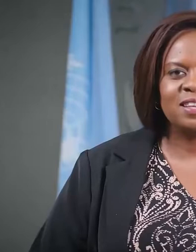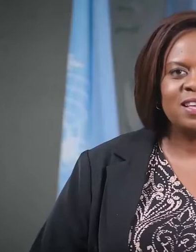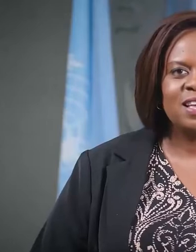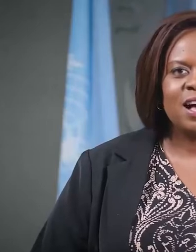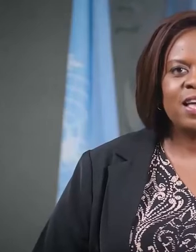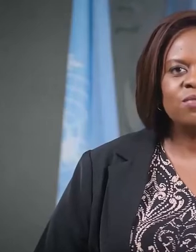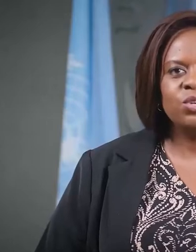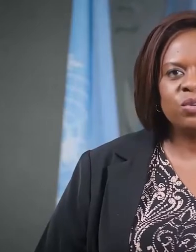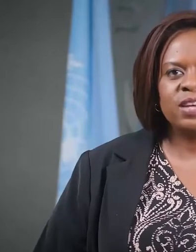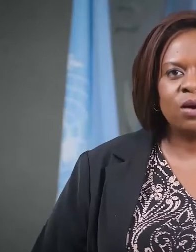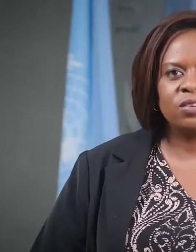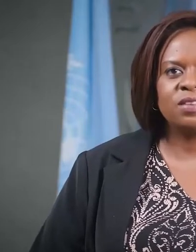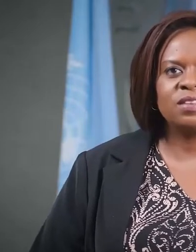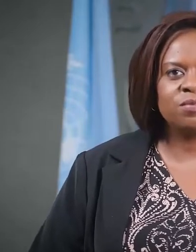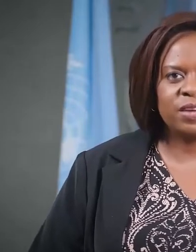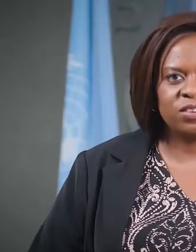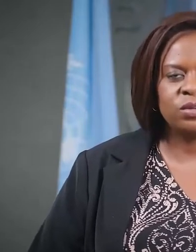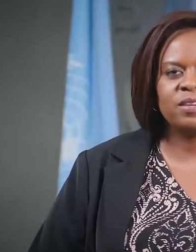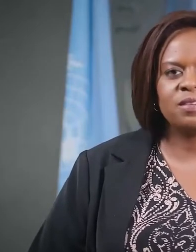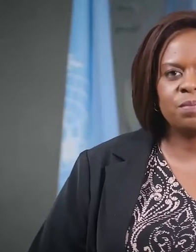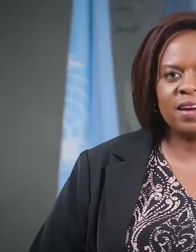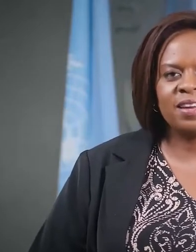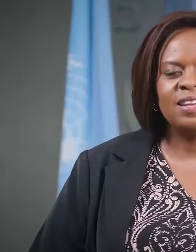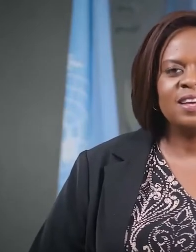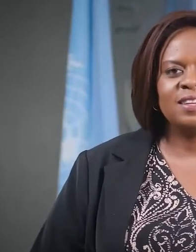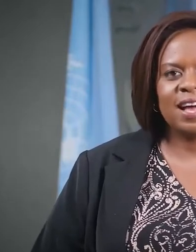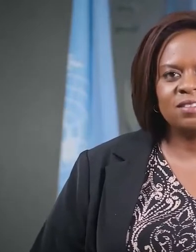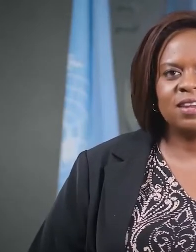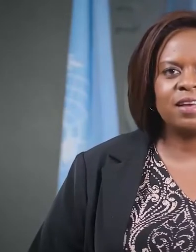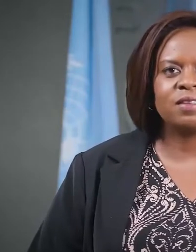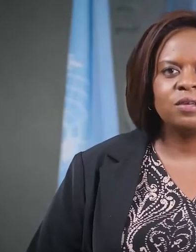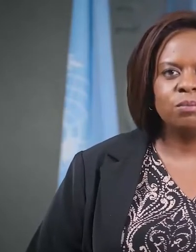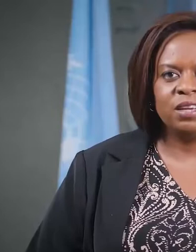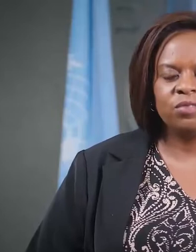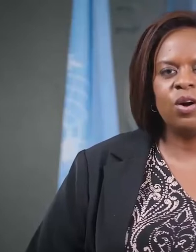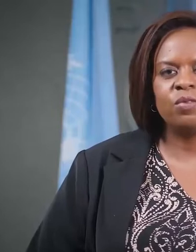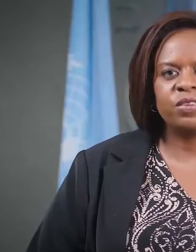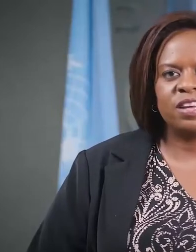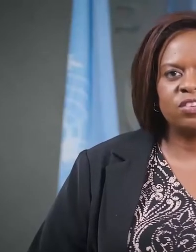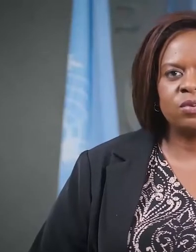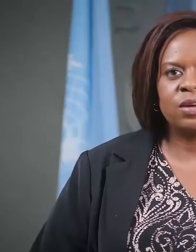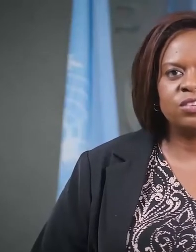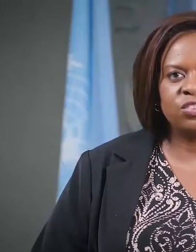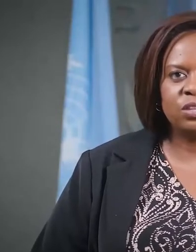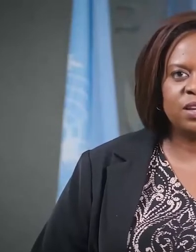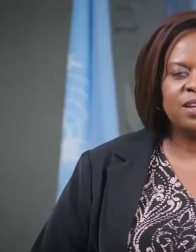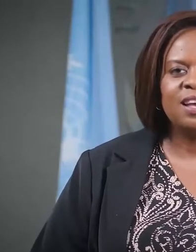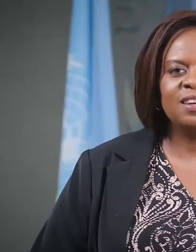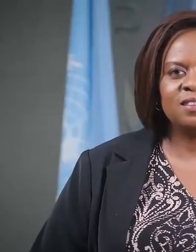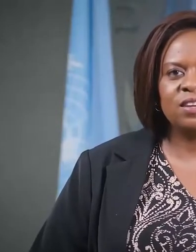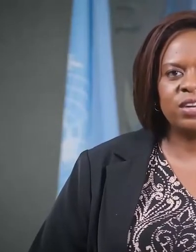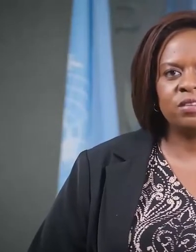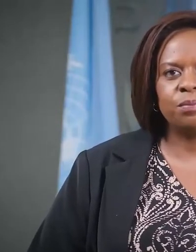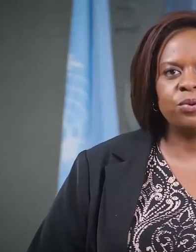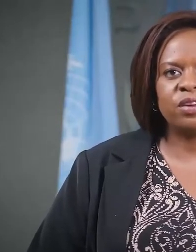businesses. I have no doubt that this event will inspire and catalyze meaningful conversations around achieving